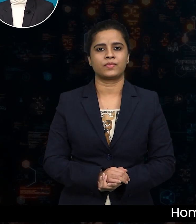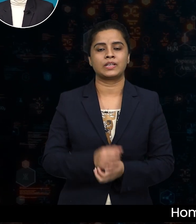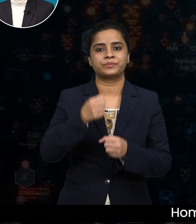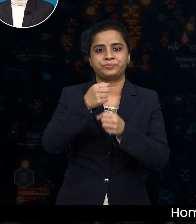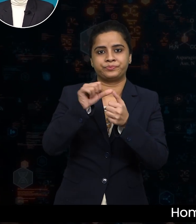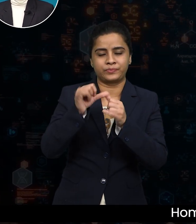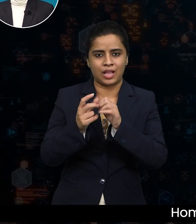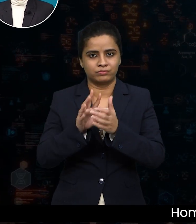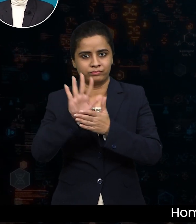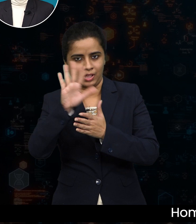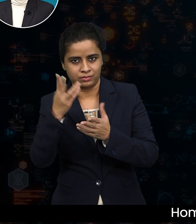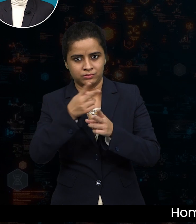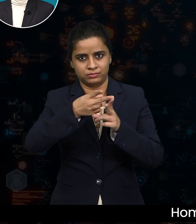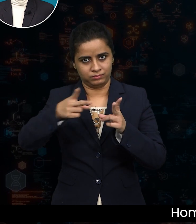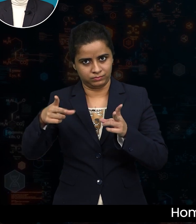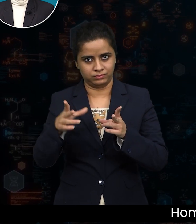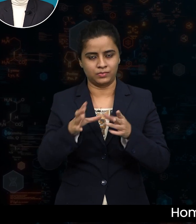Homologous series.